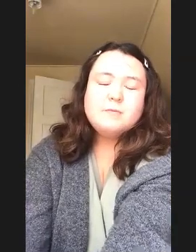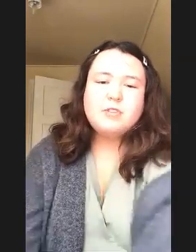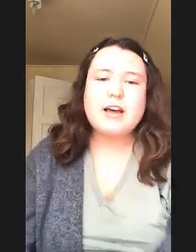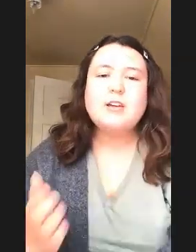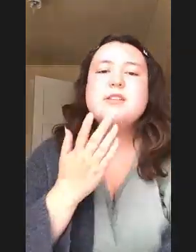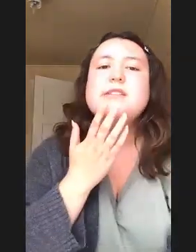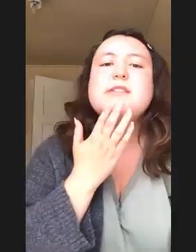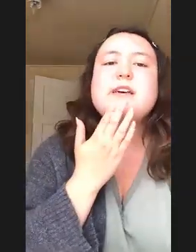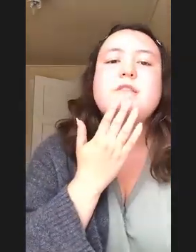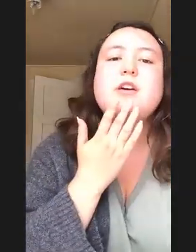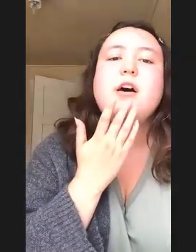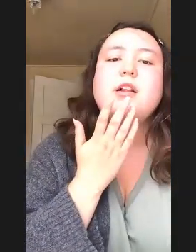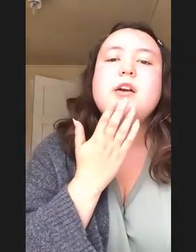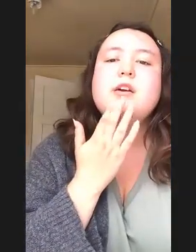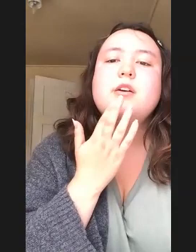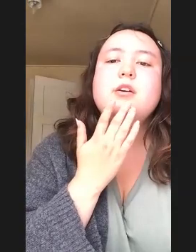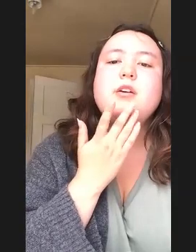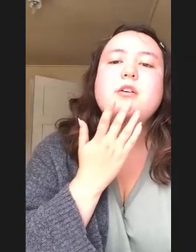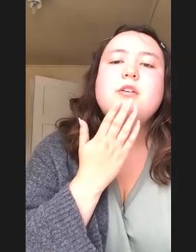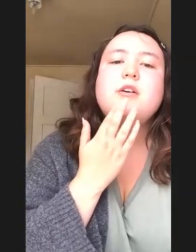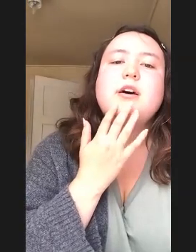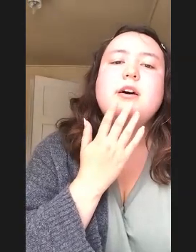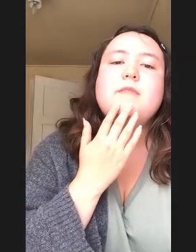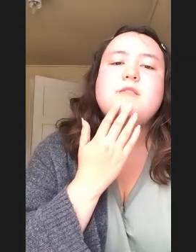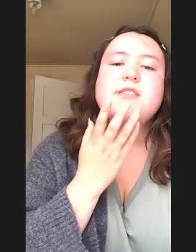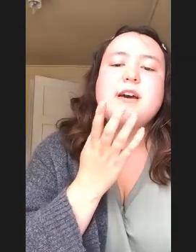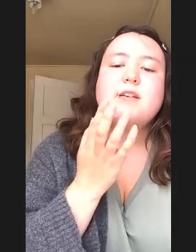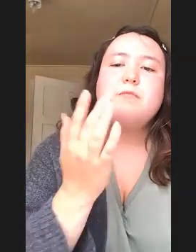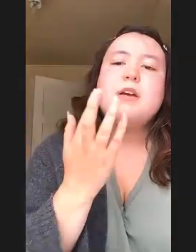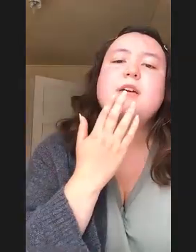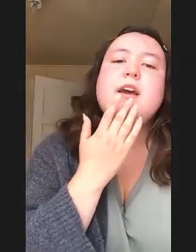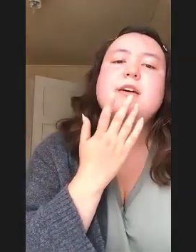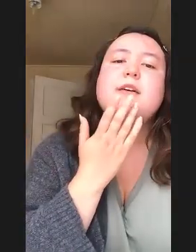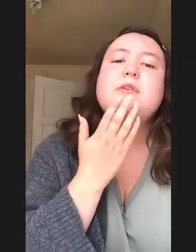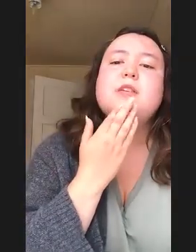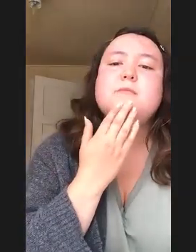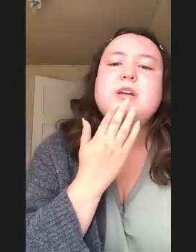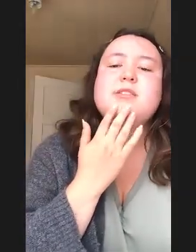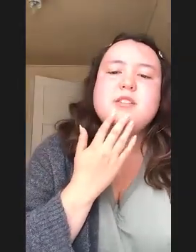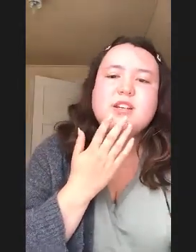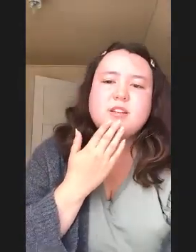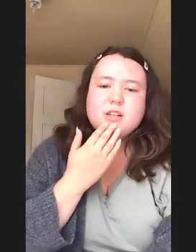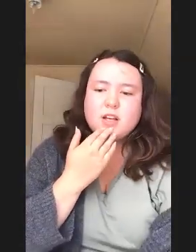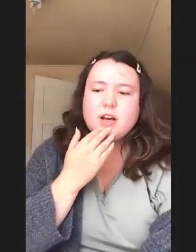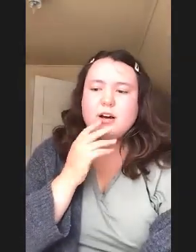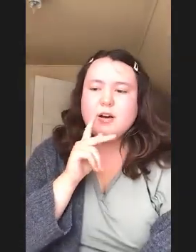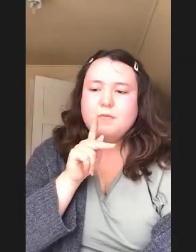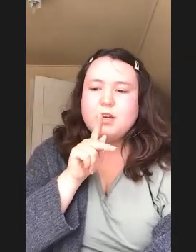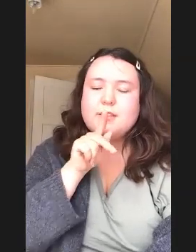Well, I know this is the sign for color. You would just kind of bring your hand up and put it to your chin. And this